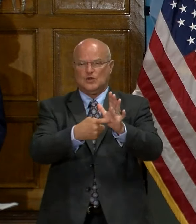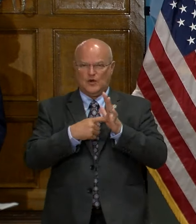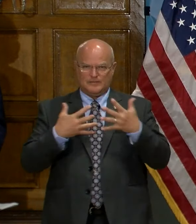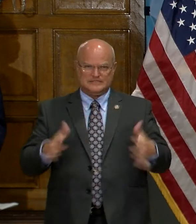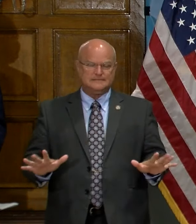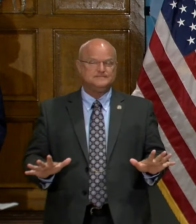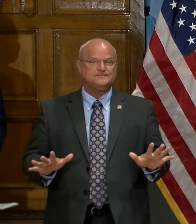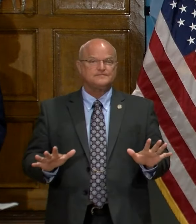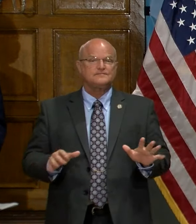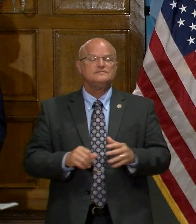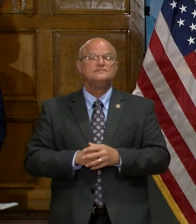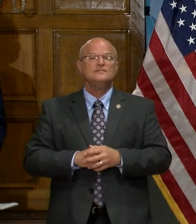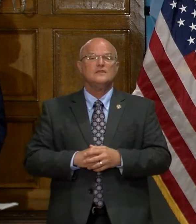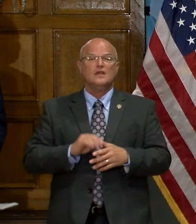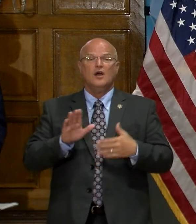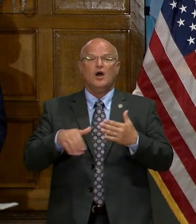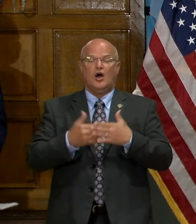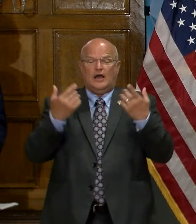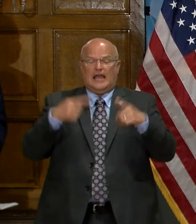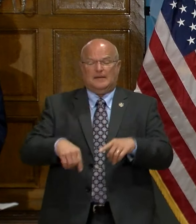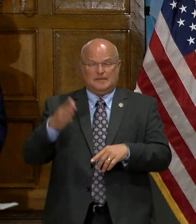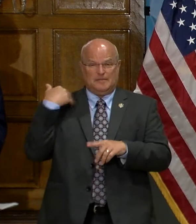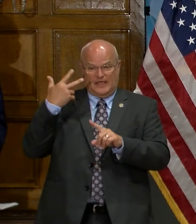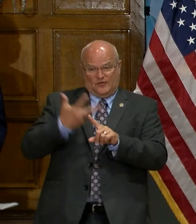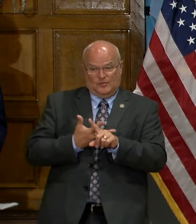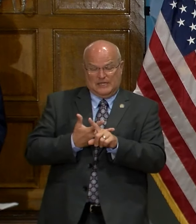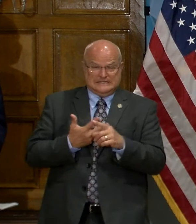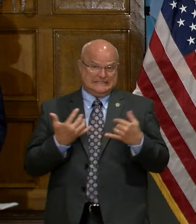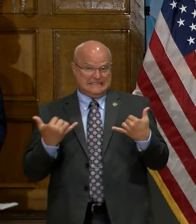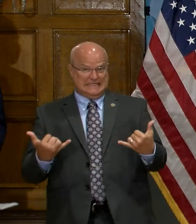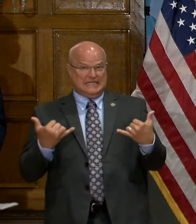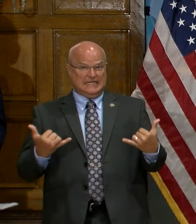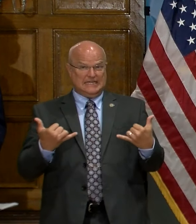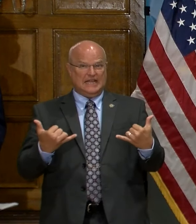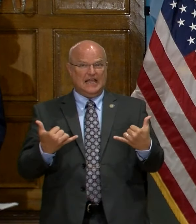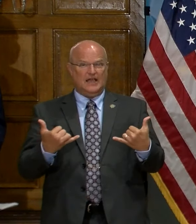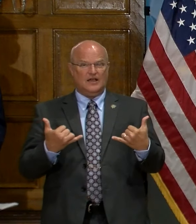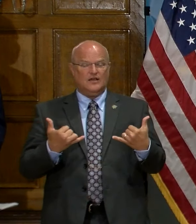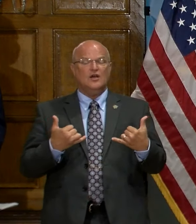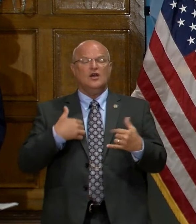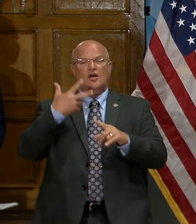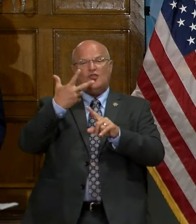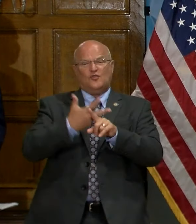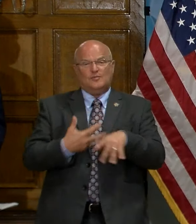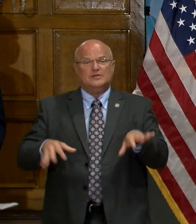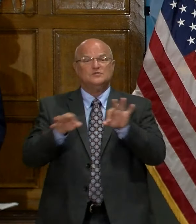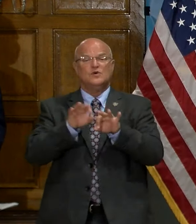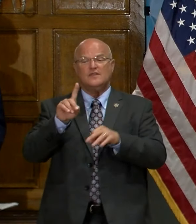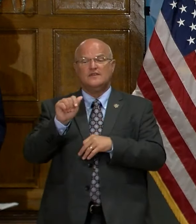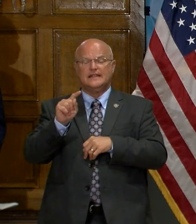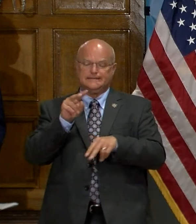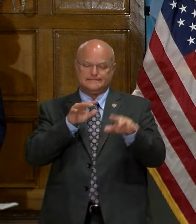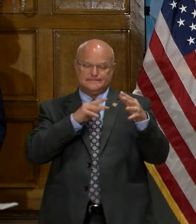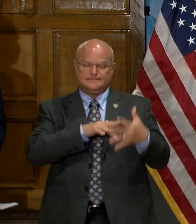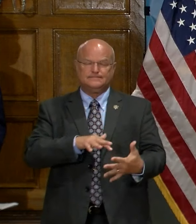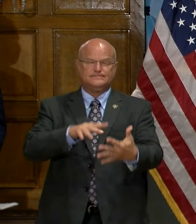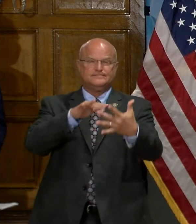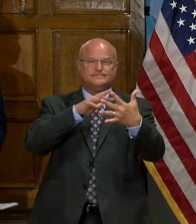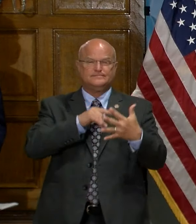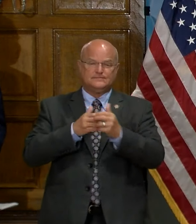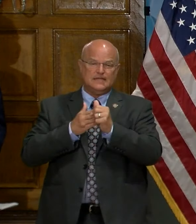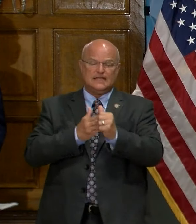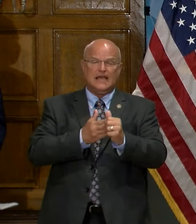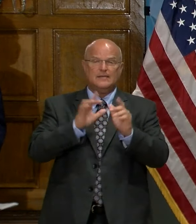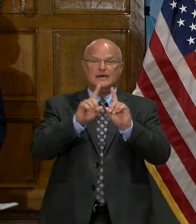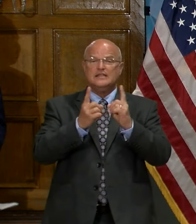requirements. And that's all happened in the last 3 months. Where we are now, we've got about 3 months worth of data that we've been looking at, of course, guided